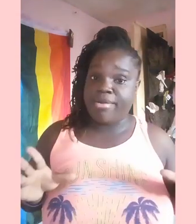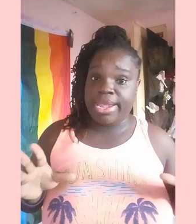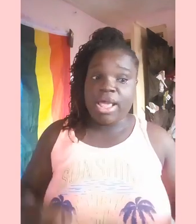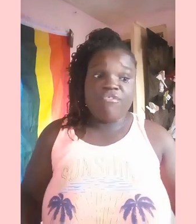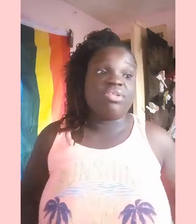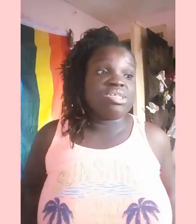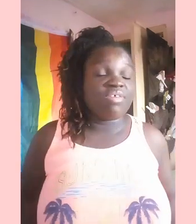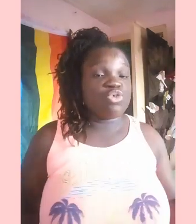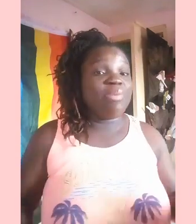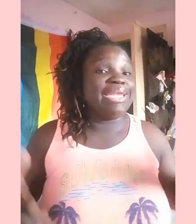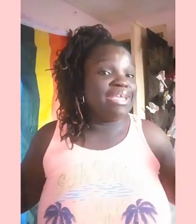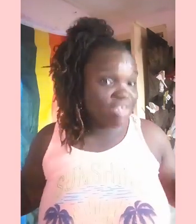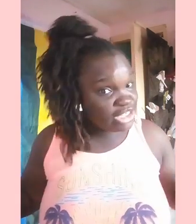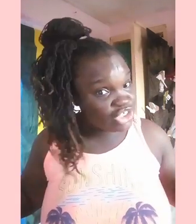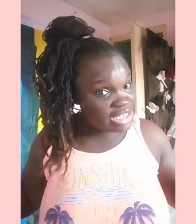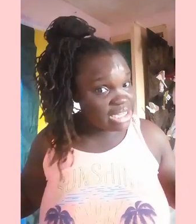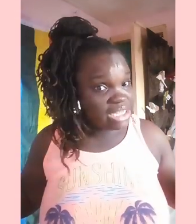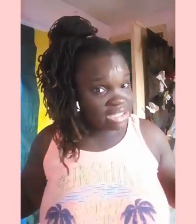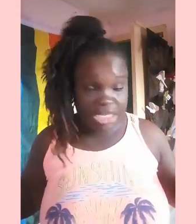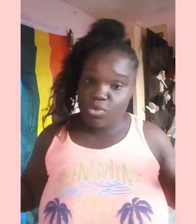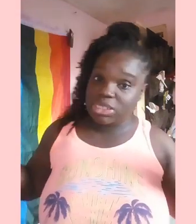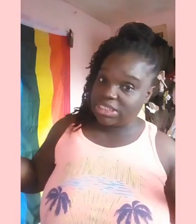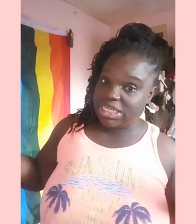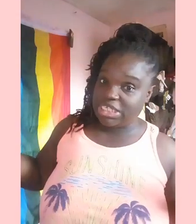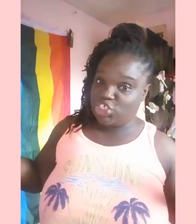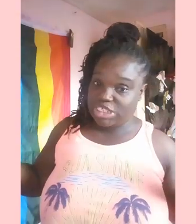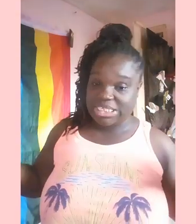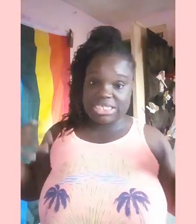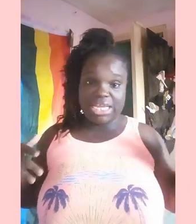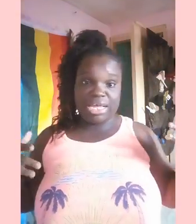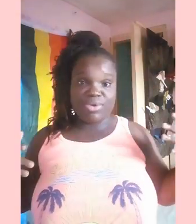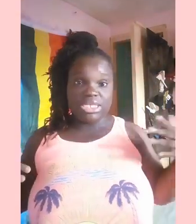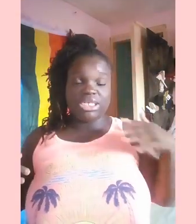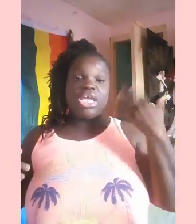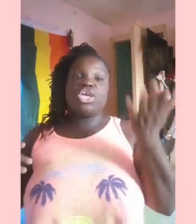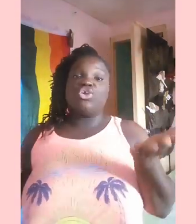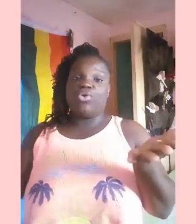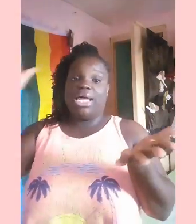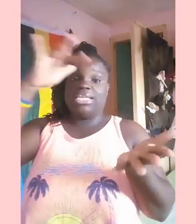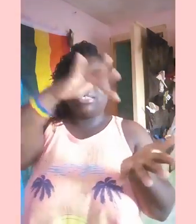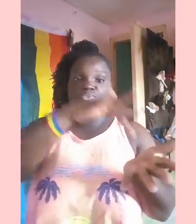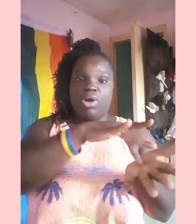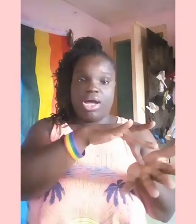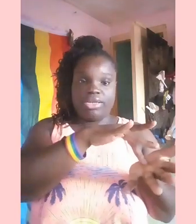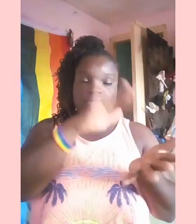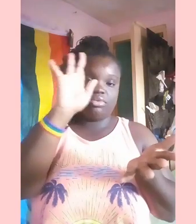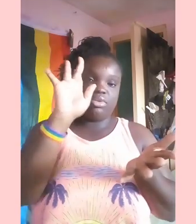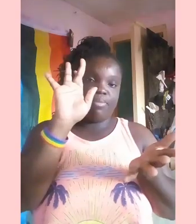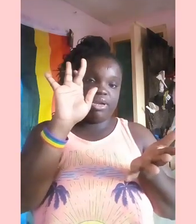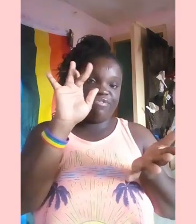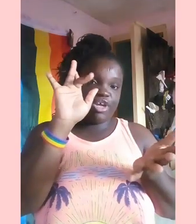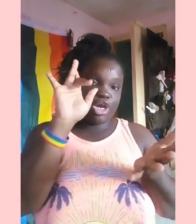Alright, for those of us who believe in Jesus and you want to say Jesus in sign language, you go like this. 1, the middle